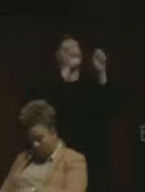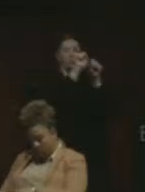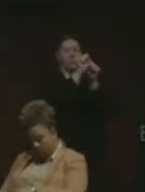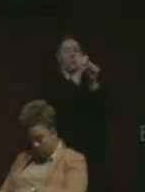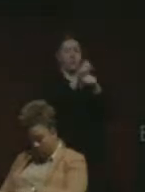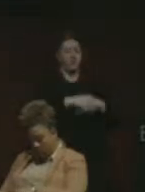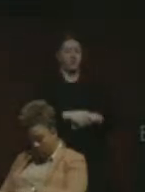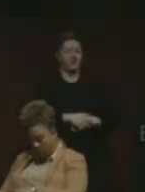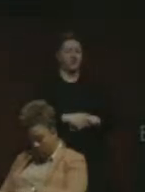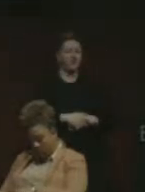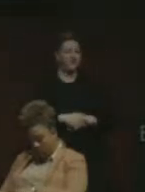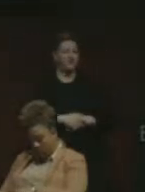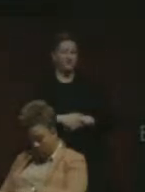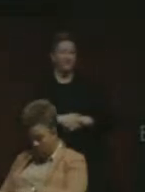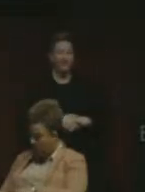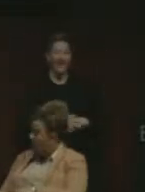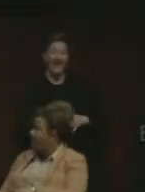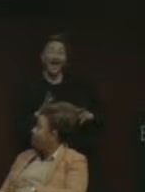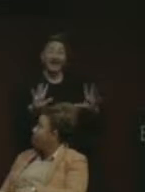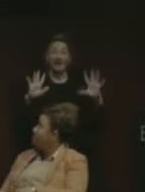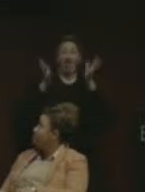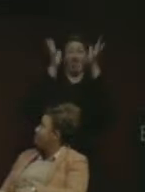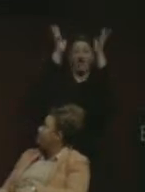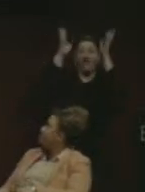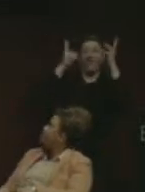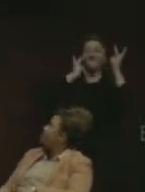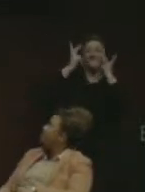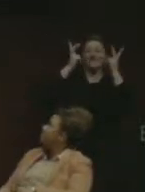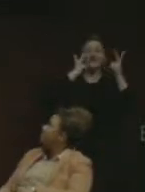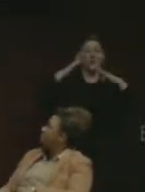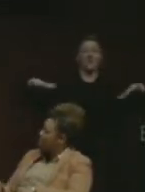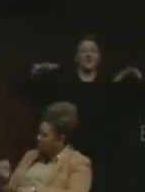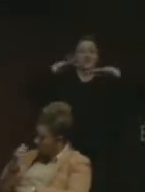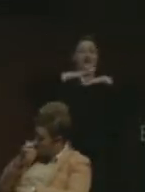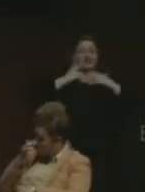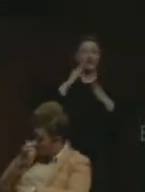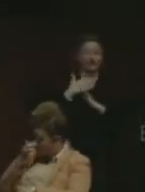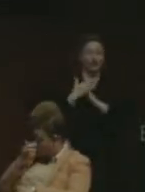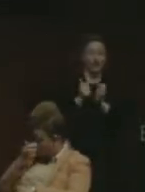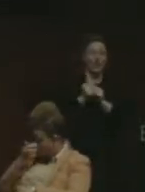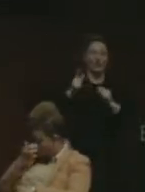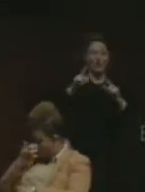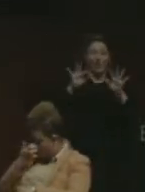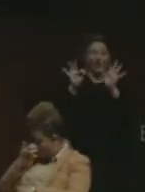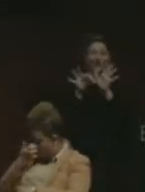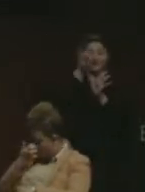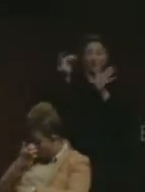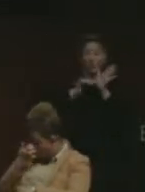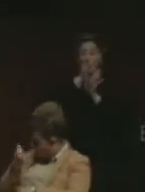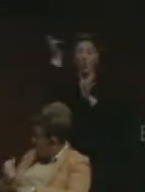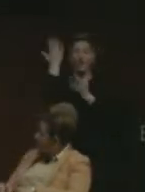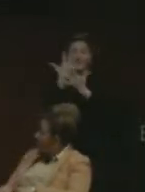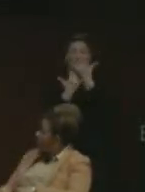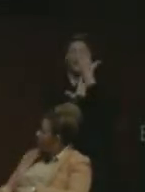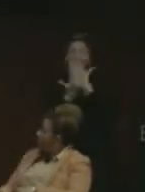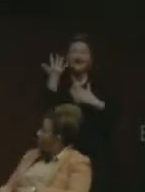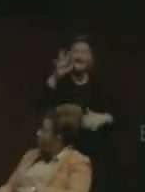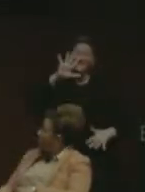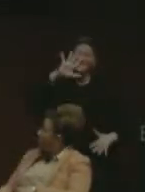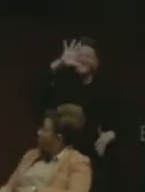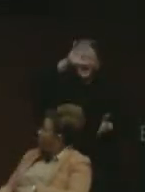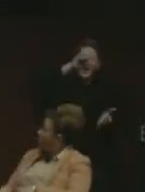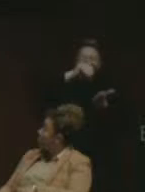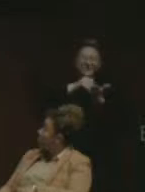they disrupted the visual space. And I just share this with you here. This was a quilt with the hands of 5,000